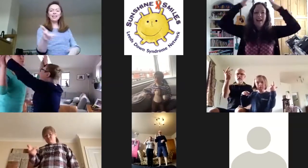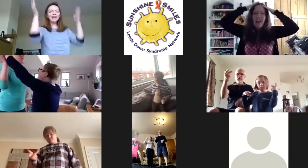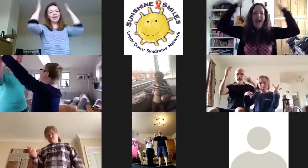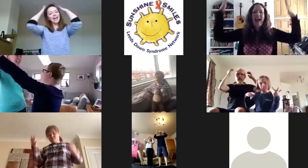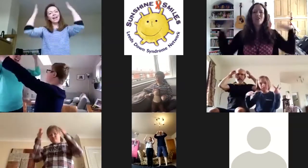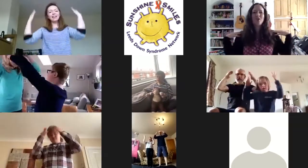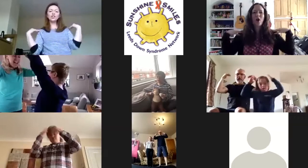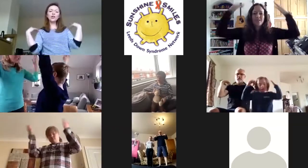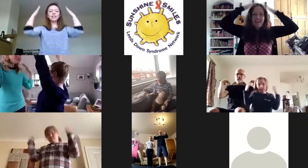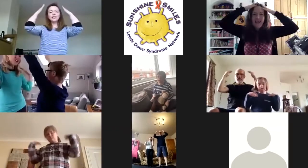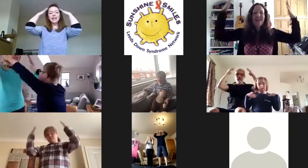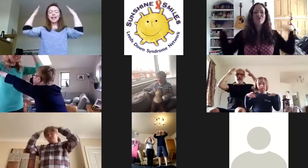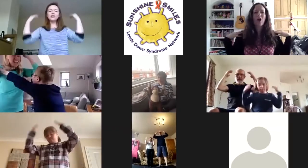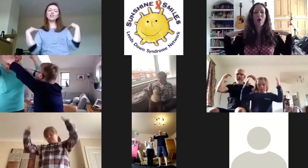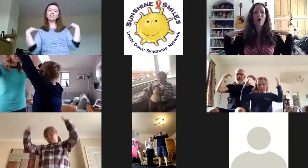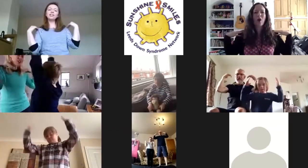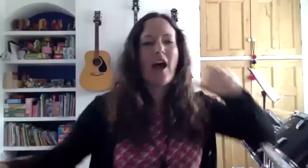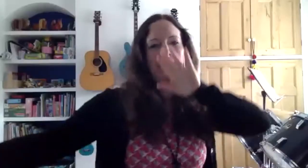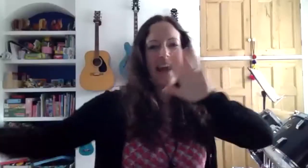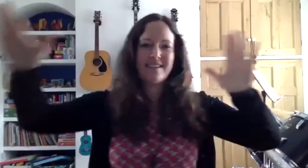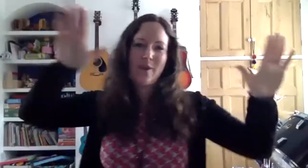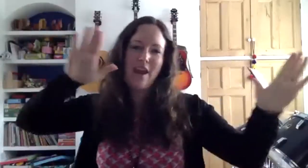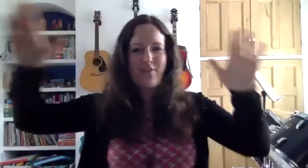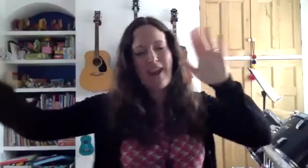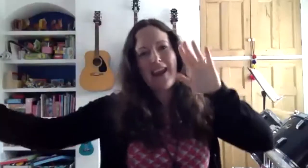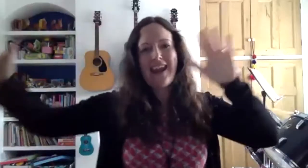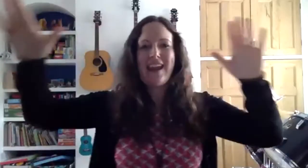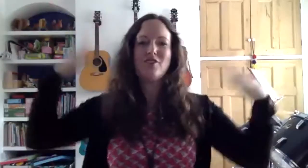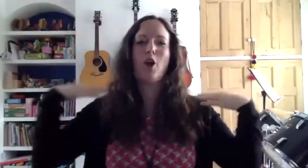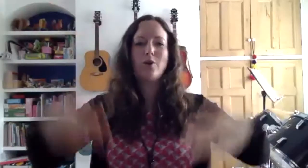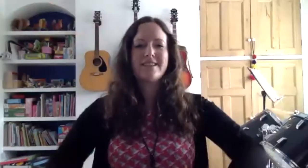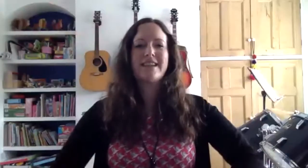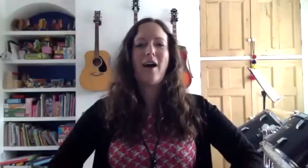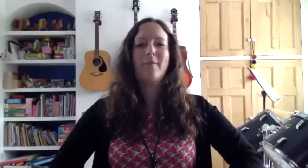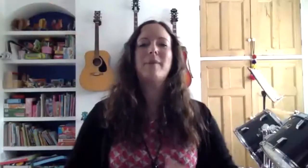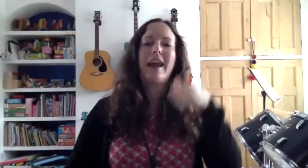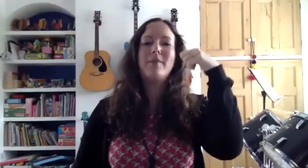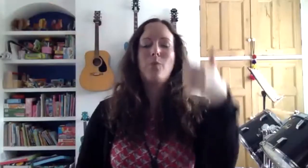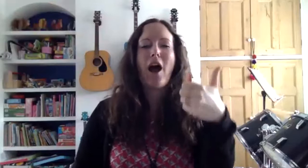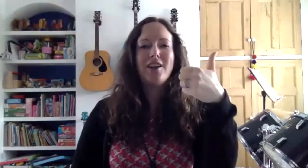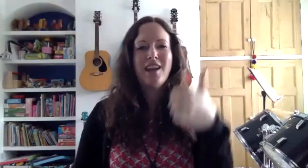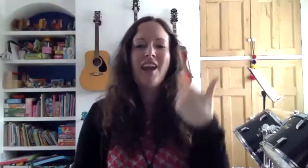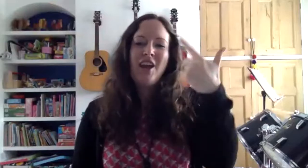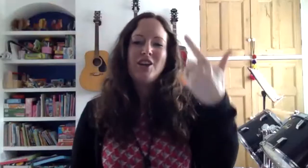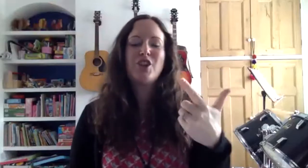1, 2, 3, head and shoulders, come and dance with me. Shoulders, tummy, baby